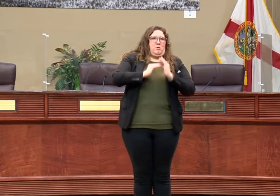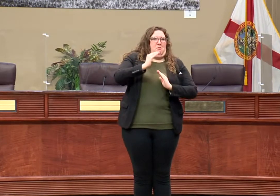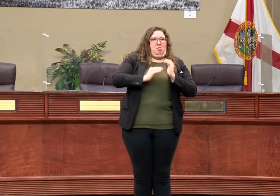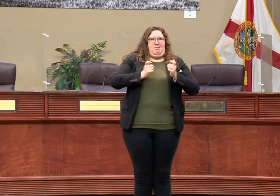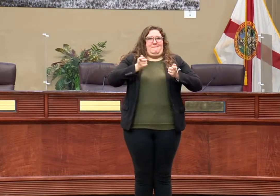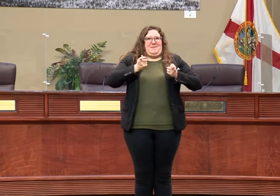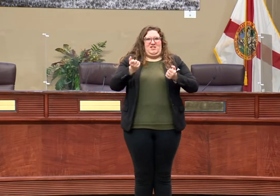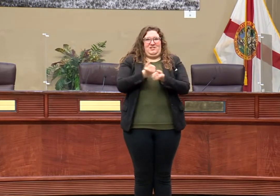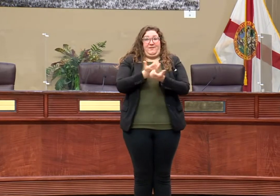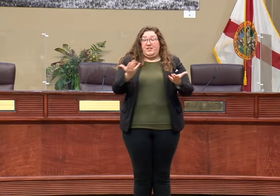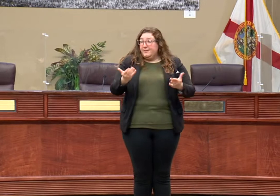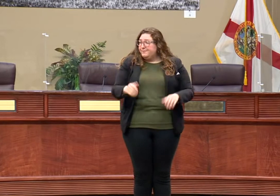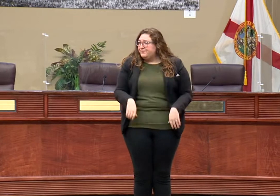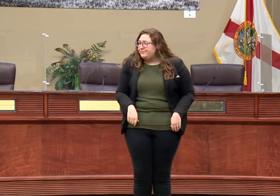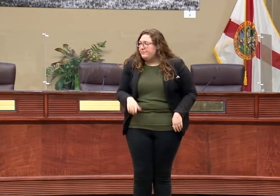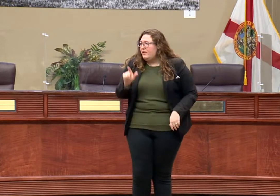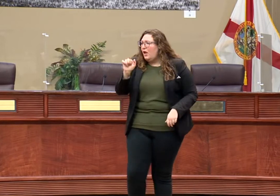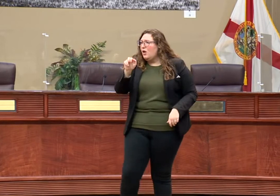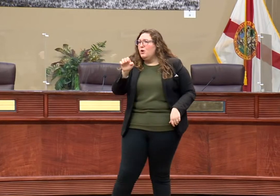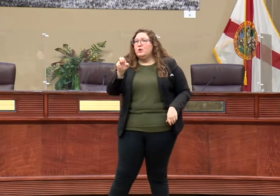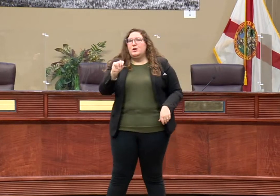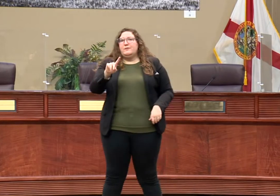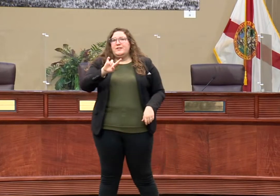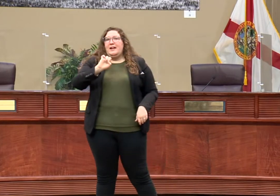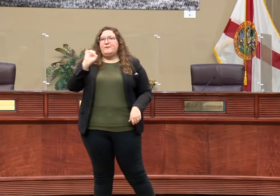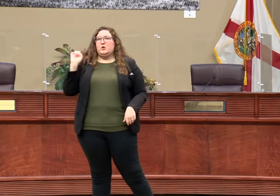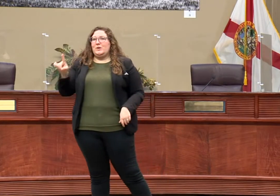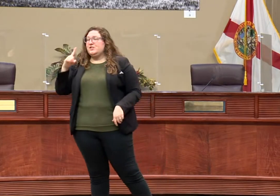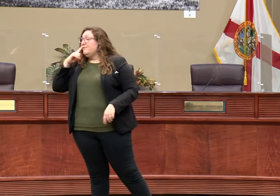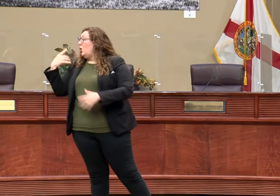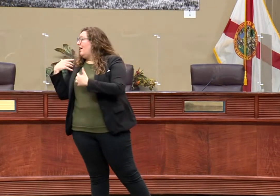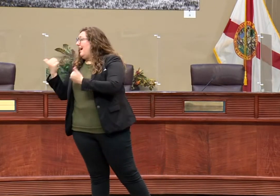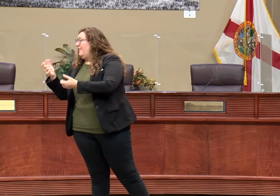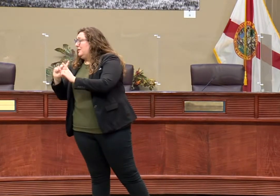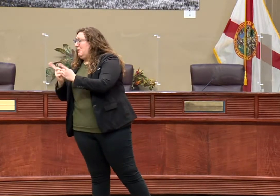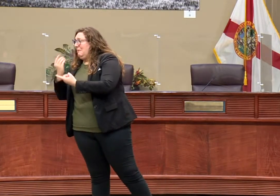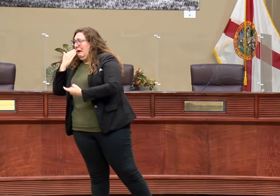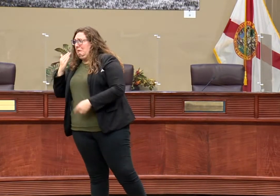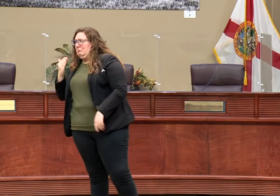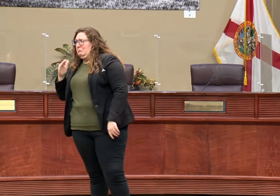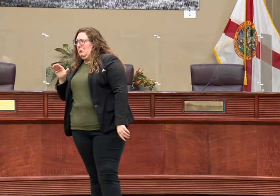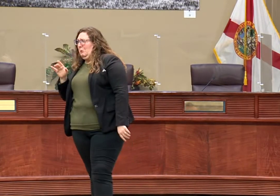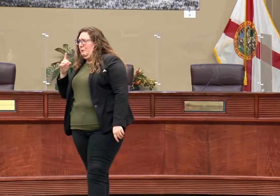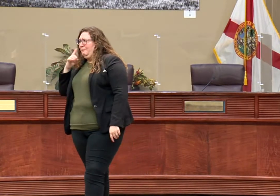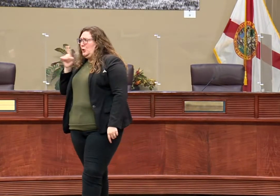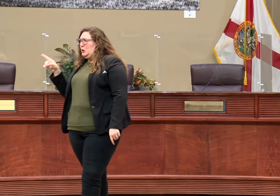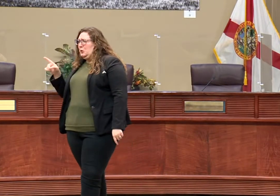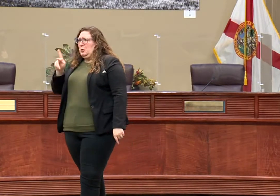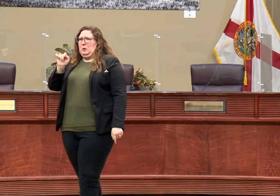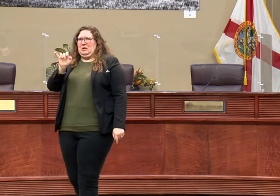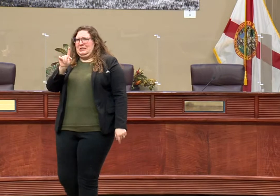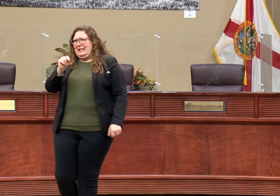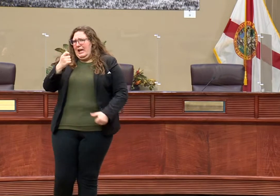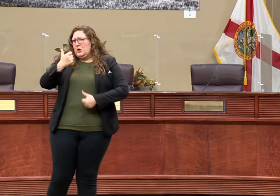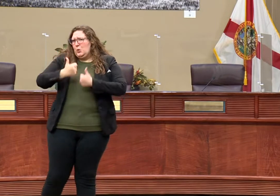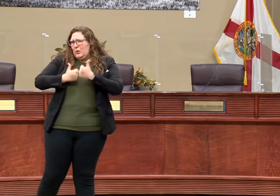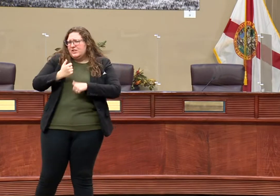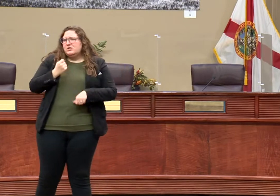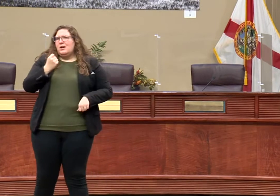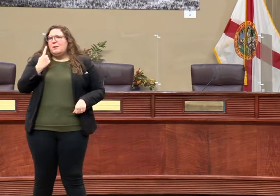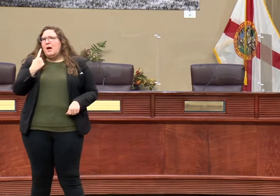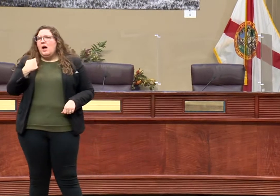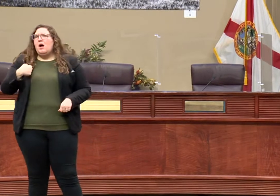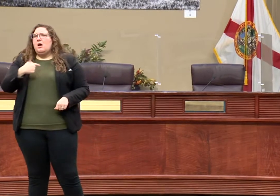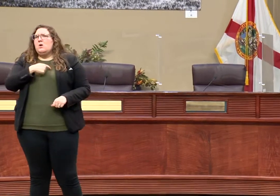Lauren Cervantes from WKMG News 6. I have a question for the health department. I'm not sure if it would be you or best answered by Kent. But we've seen